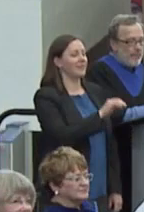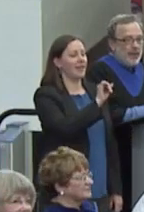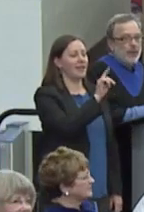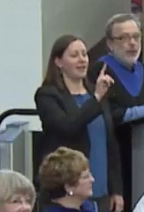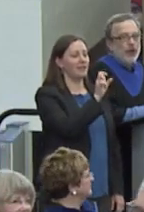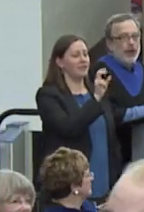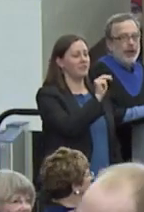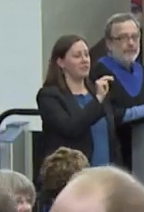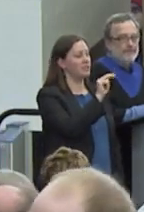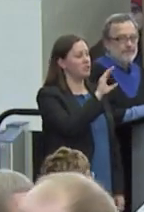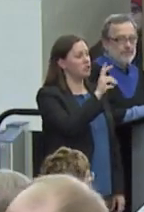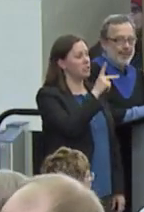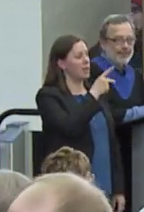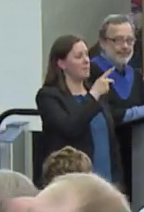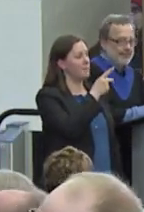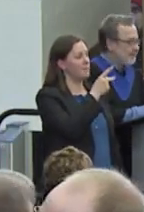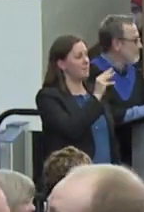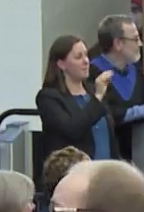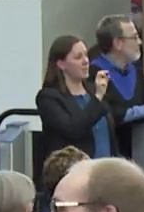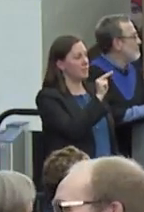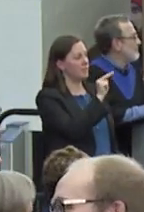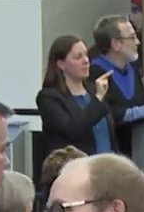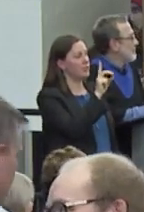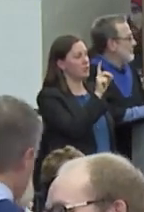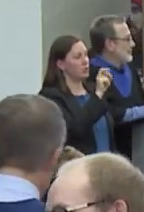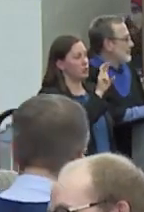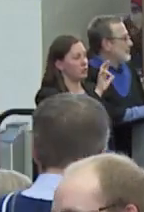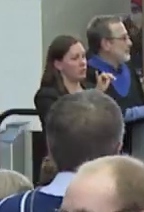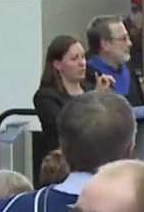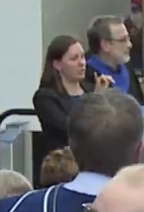Adrian Chapman Gorey.